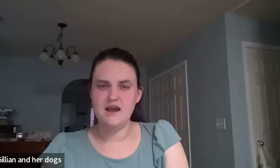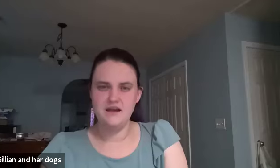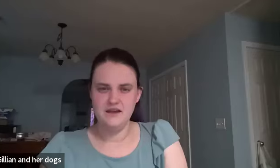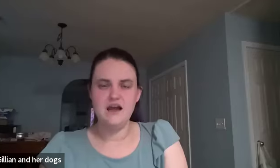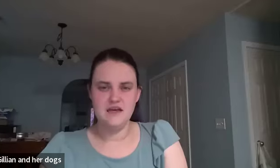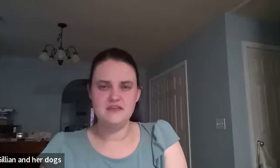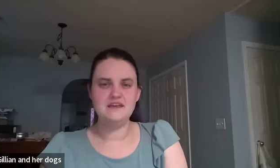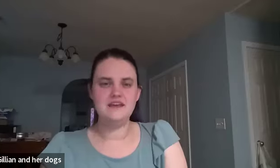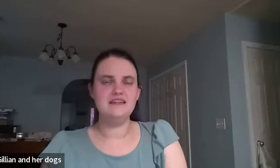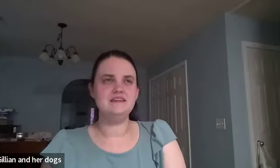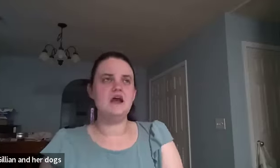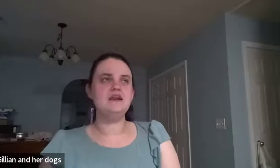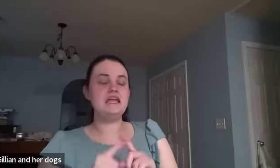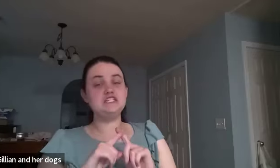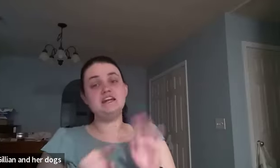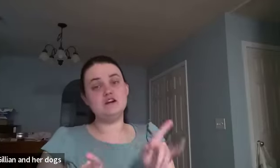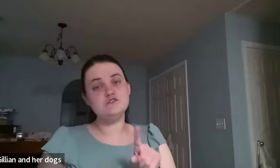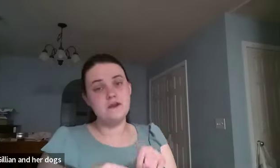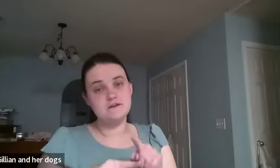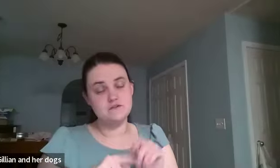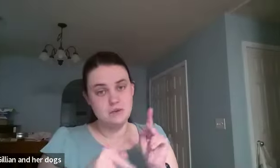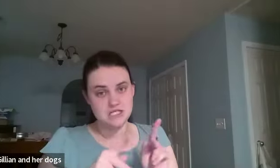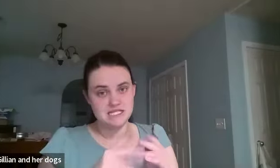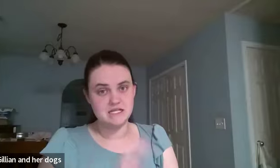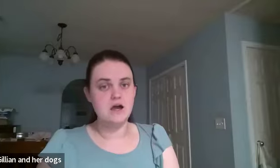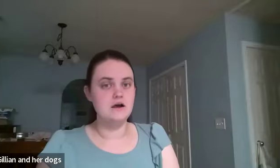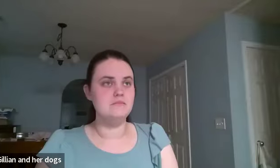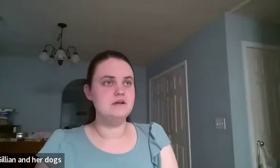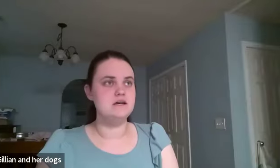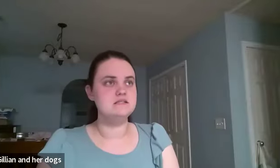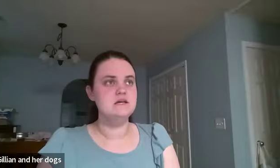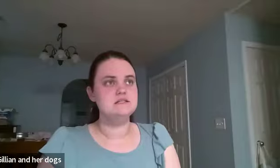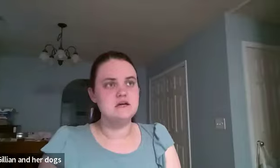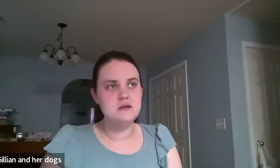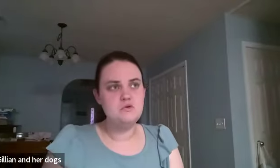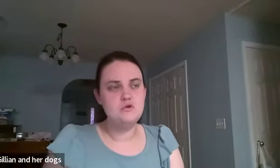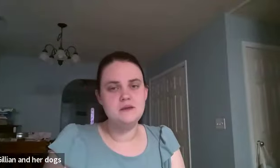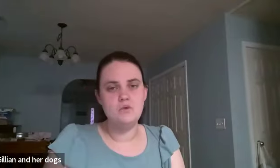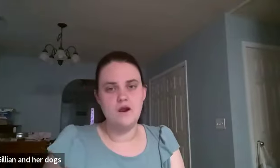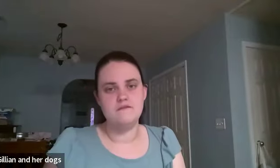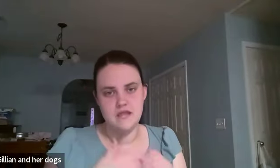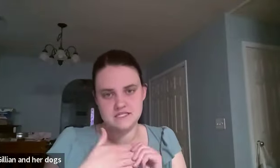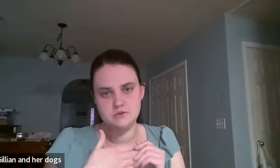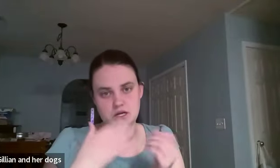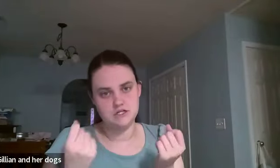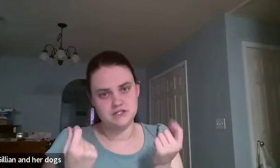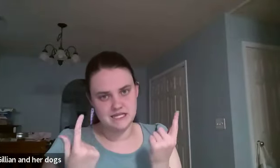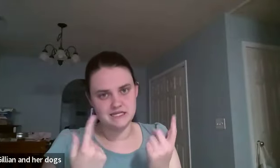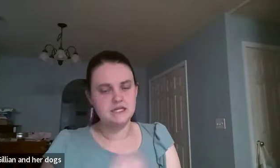Yeah, I think it just and it also varies on the person. Because some people will be more flexible and